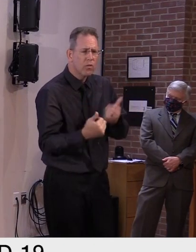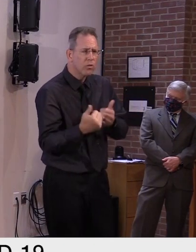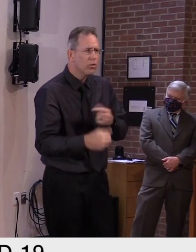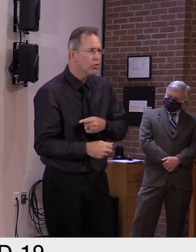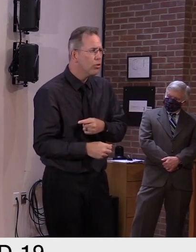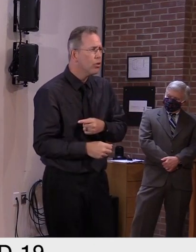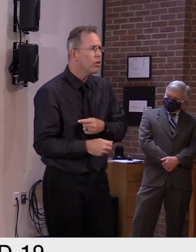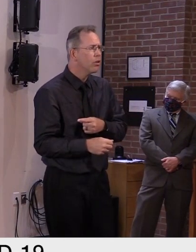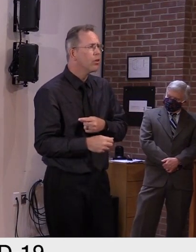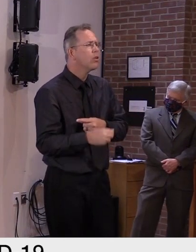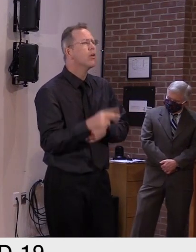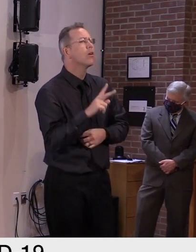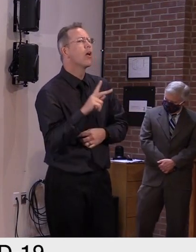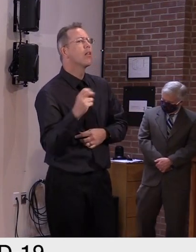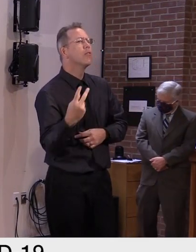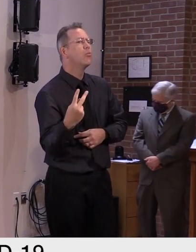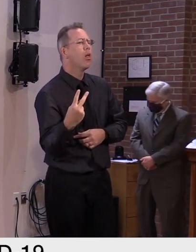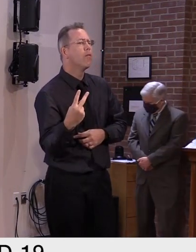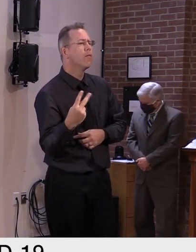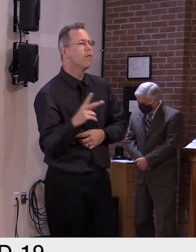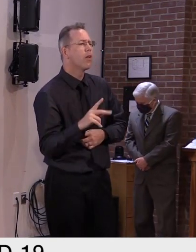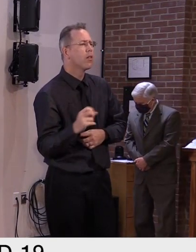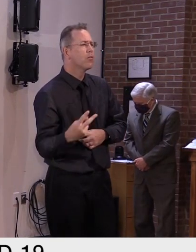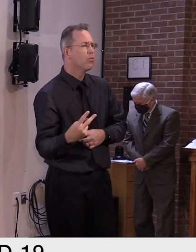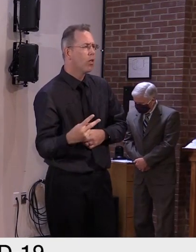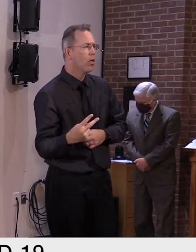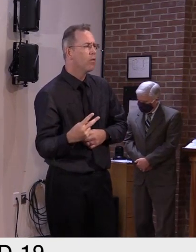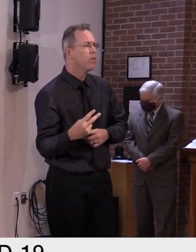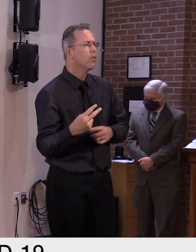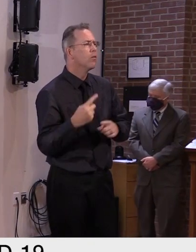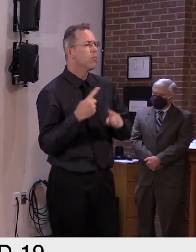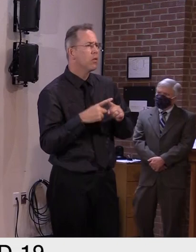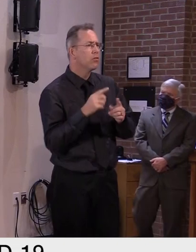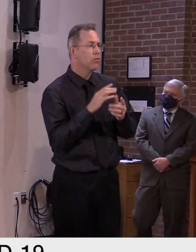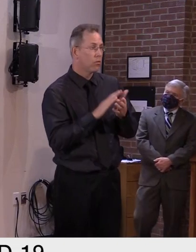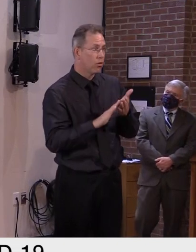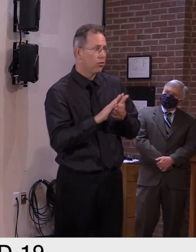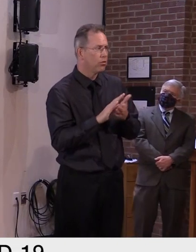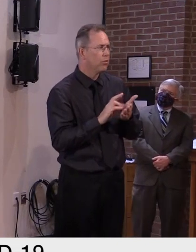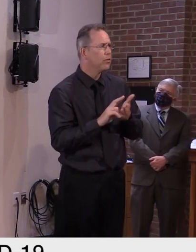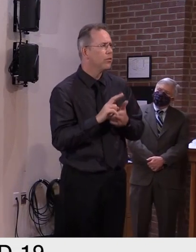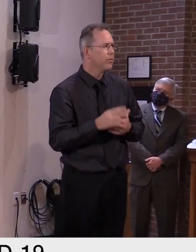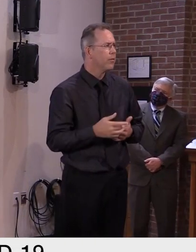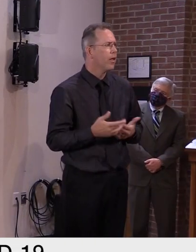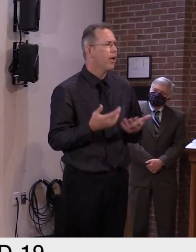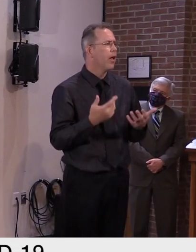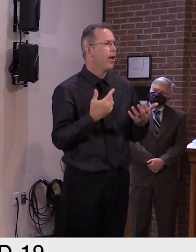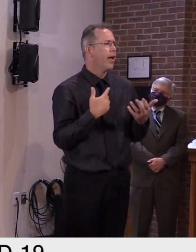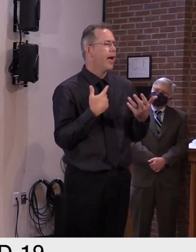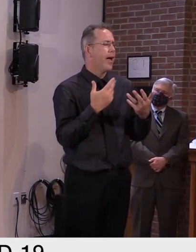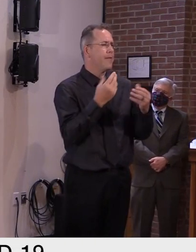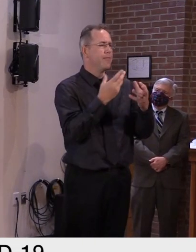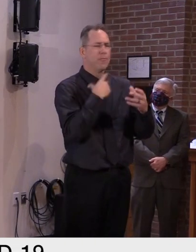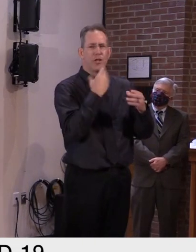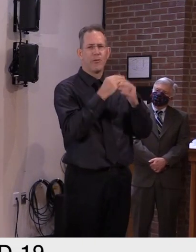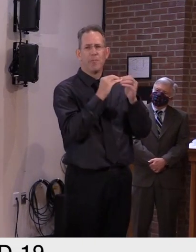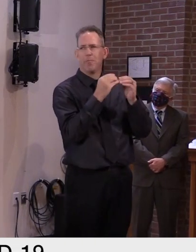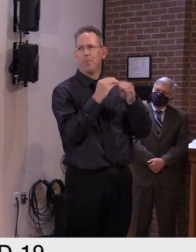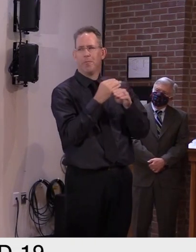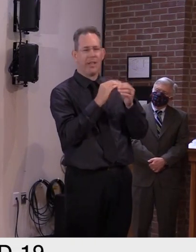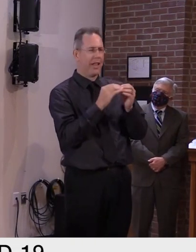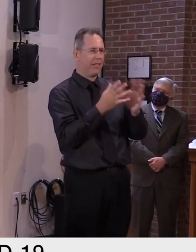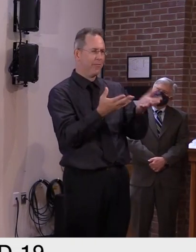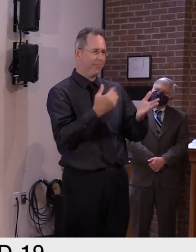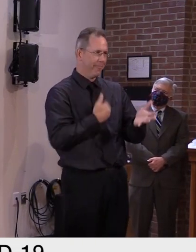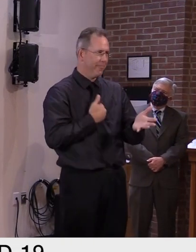through 12, and I don't know, the numbers don't add up to me, but I'm not great at math. It just says, say, 13 cases, 2 are active,